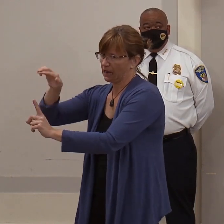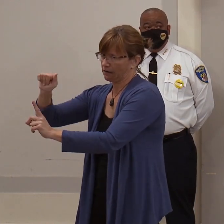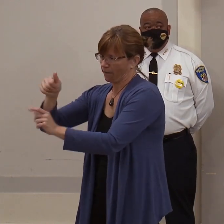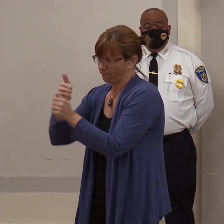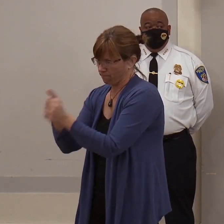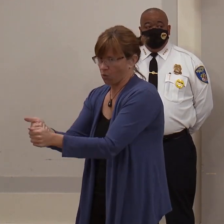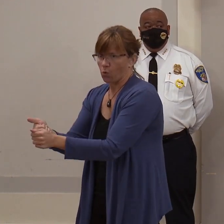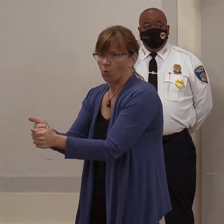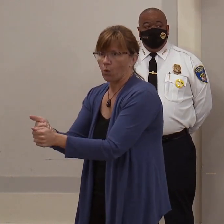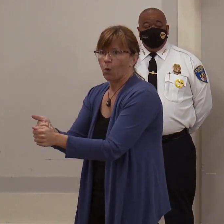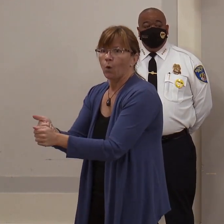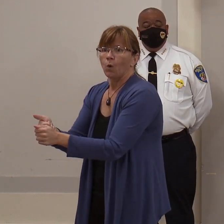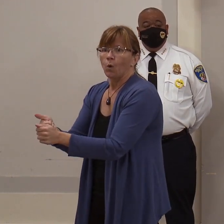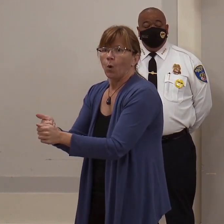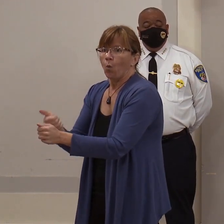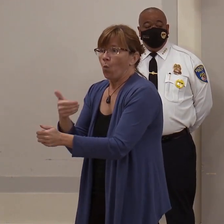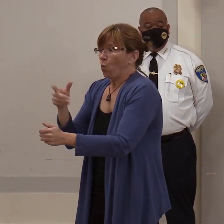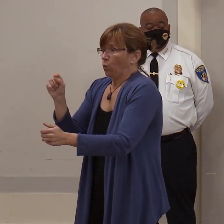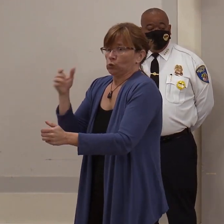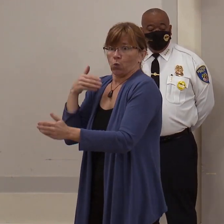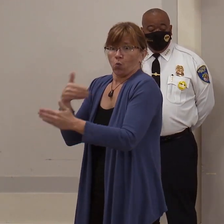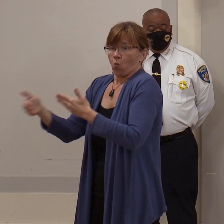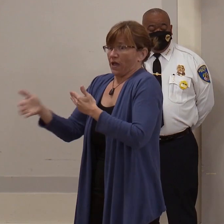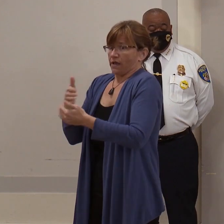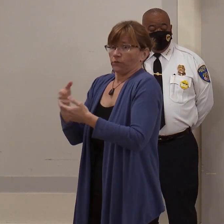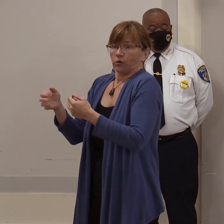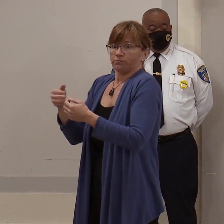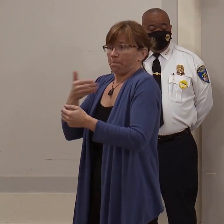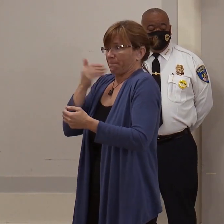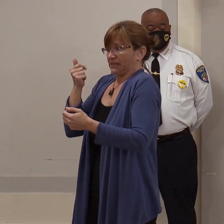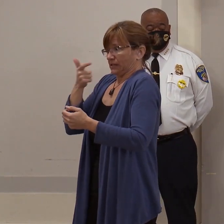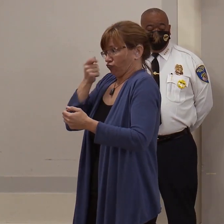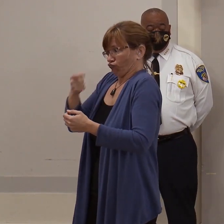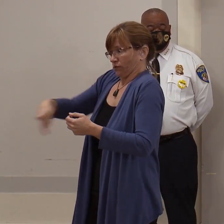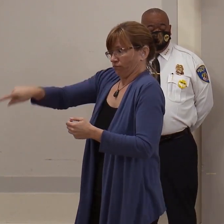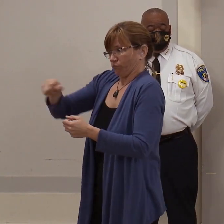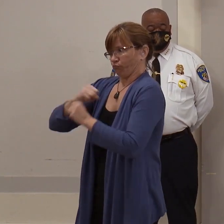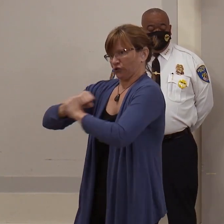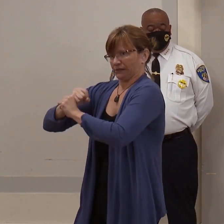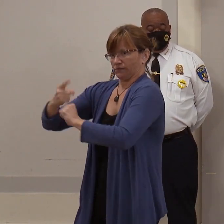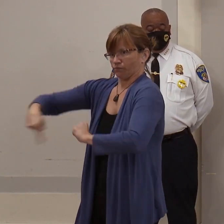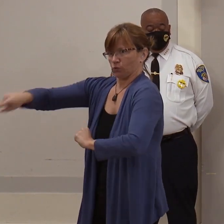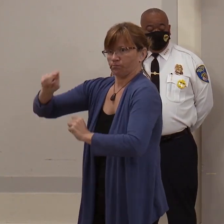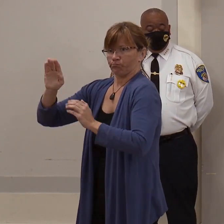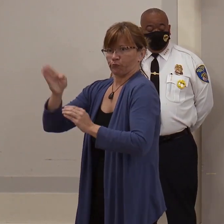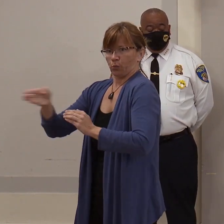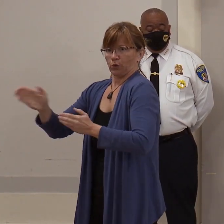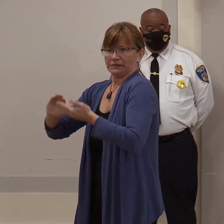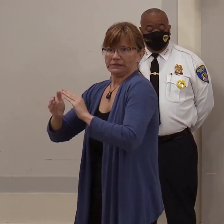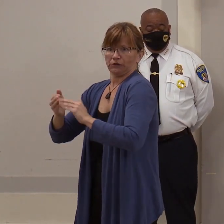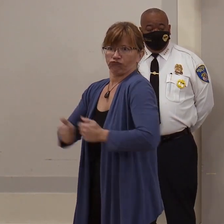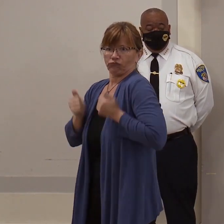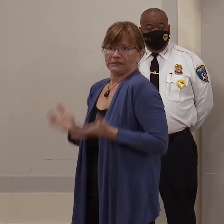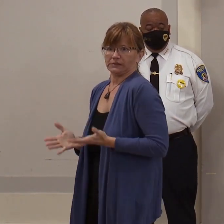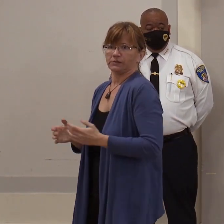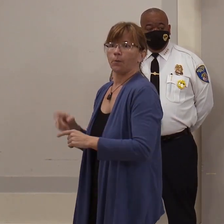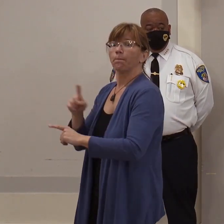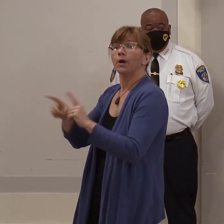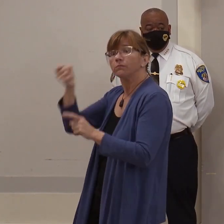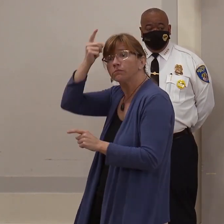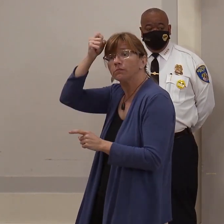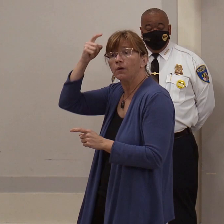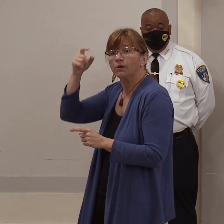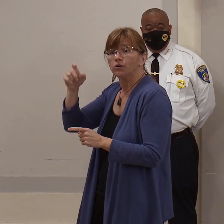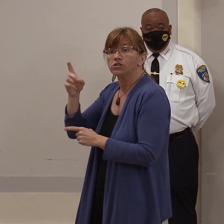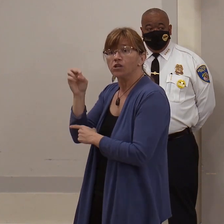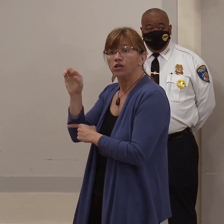do whatever is in the best interest of the public health of our residents. But I think it's important what Dr. Jaraza is saying, and I want